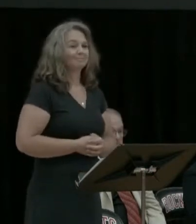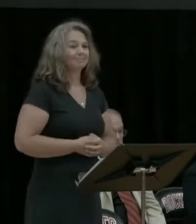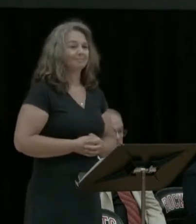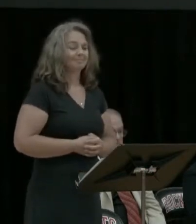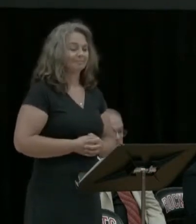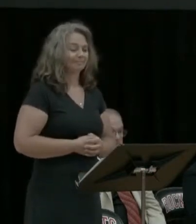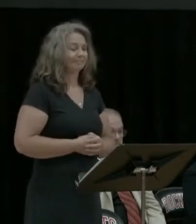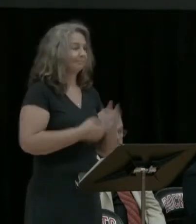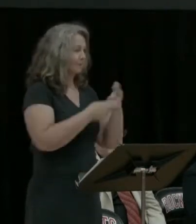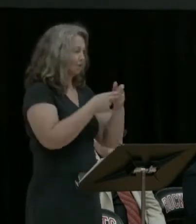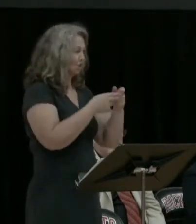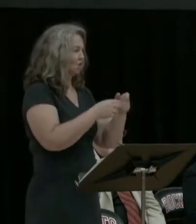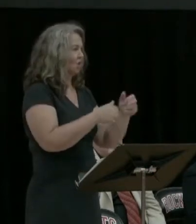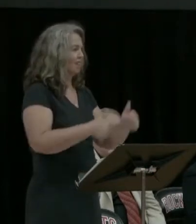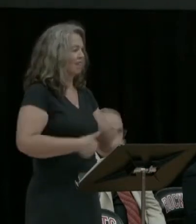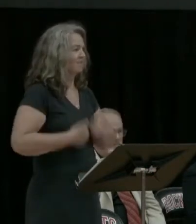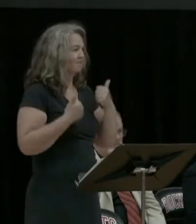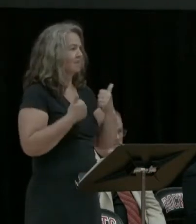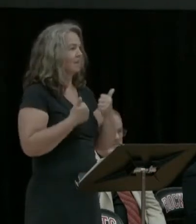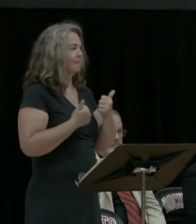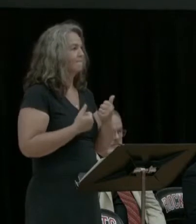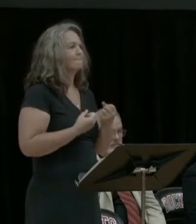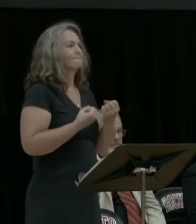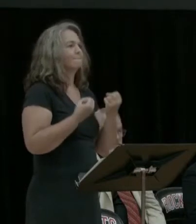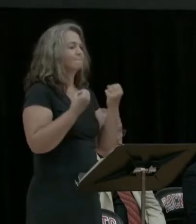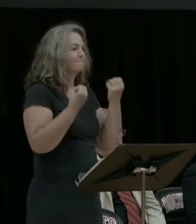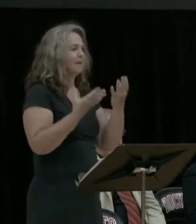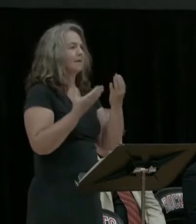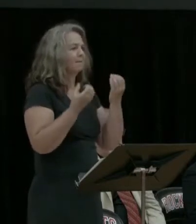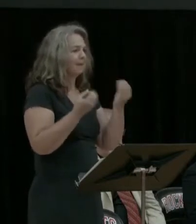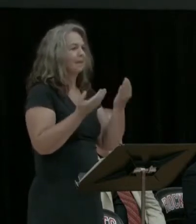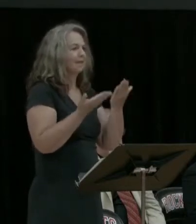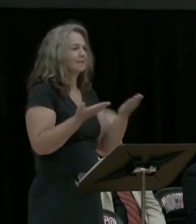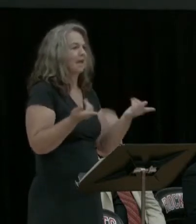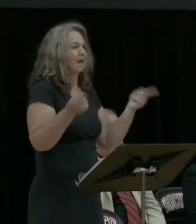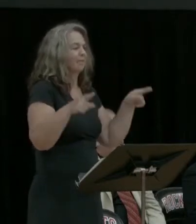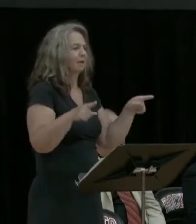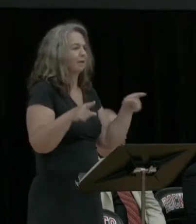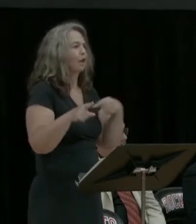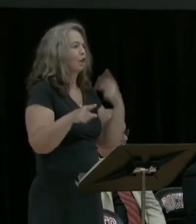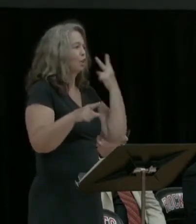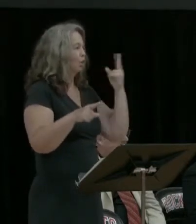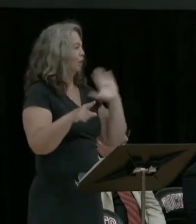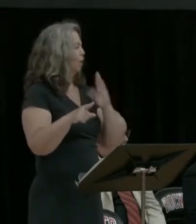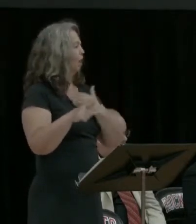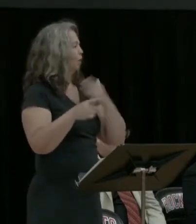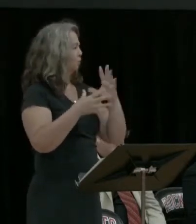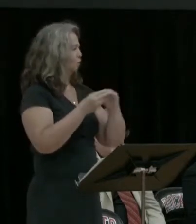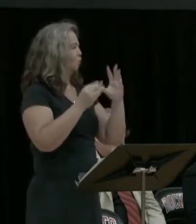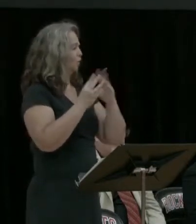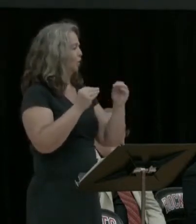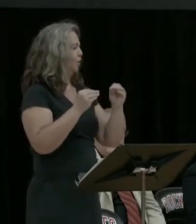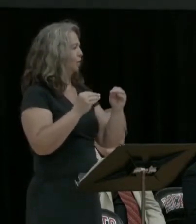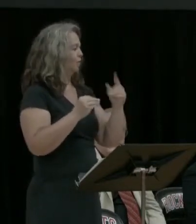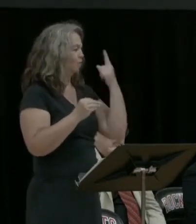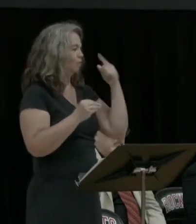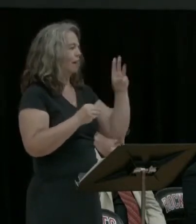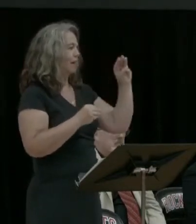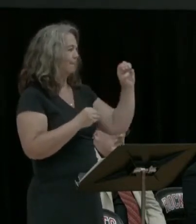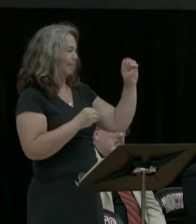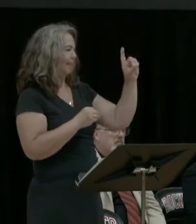Our short lives have been a part of many milestones. Let's take a look at our story through some of the biggest media